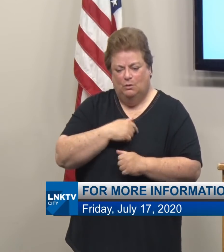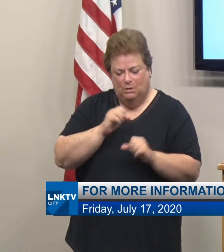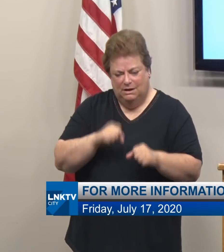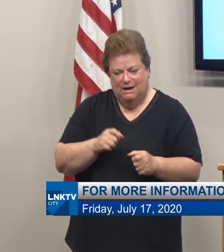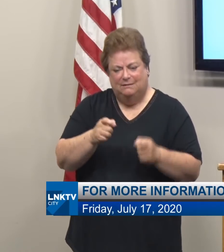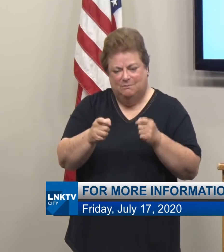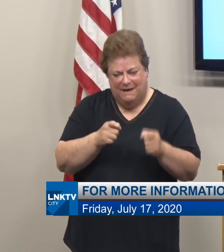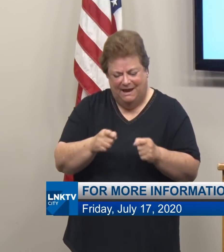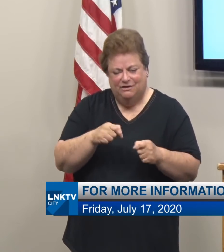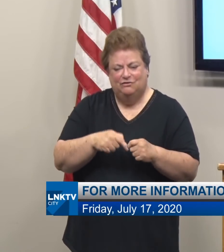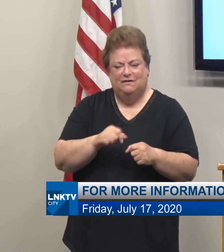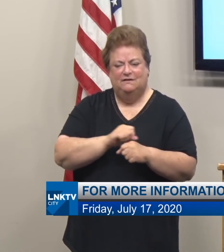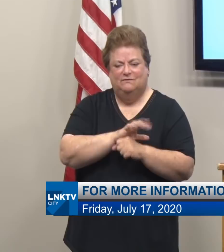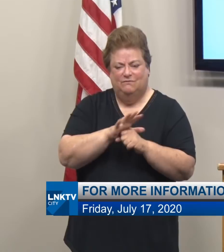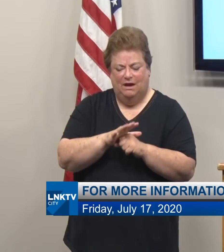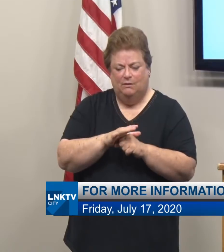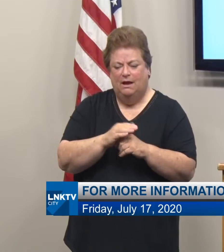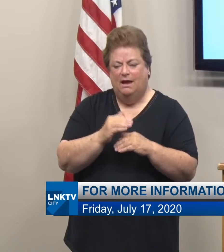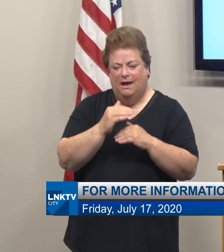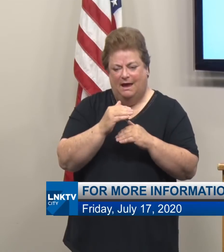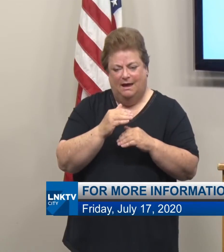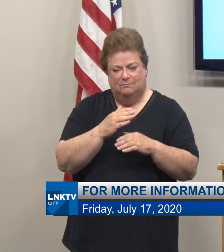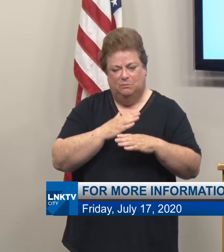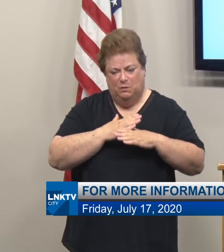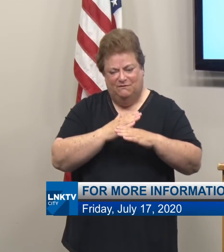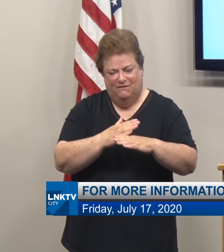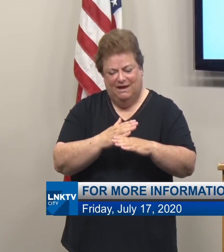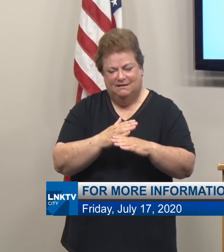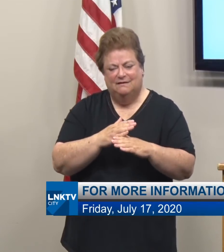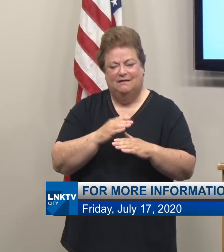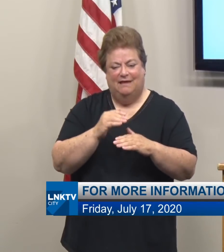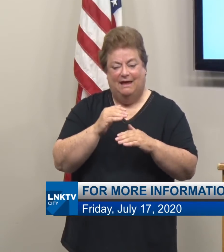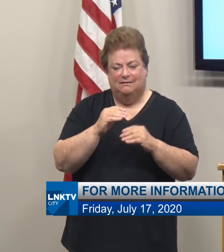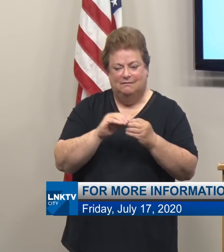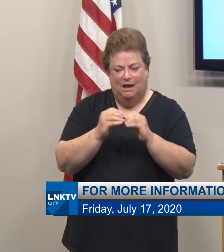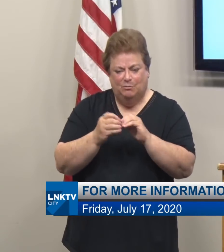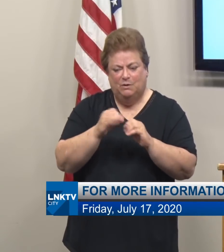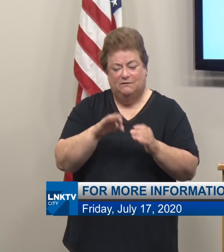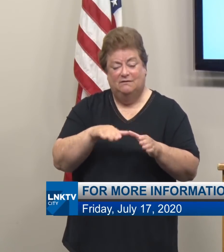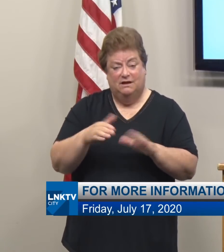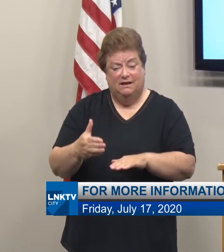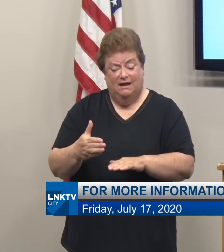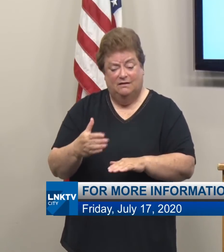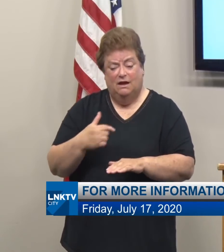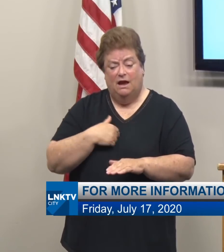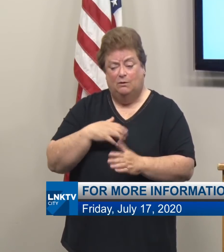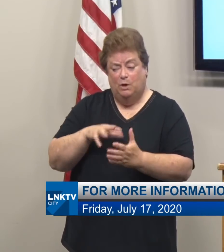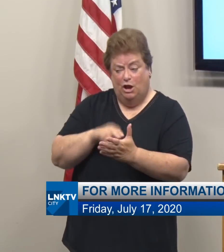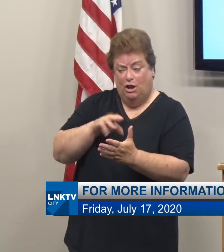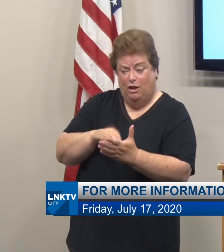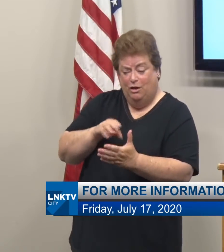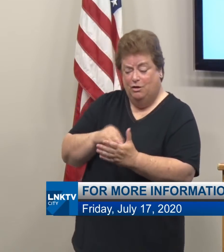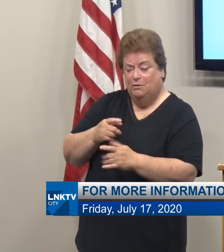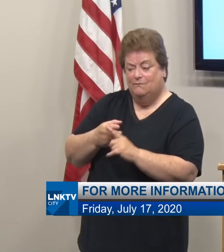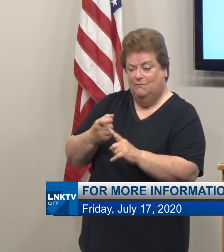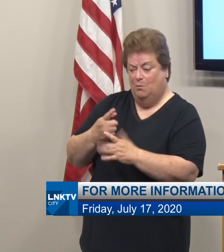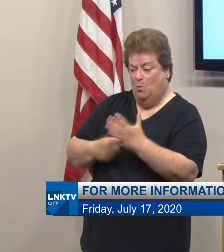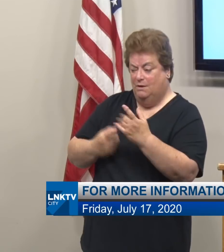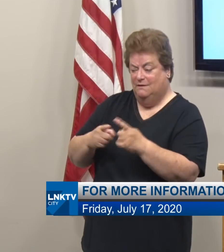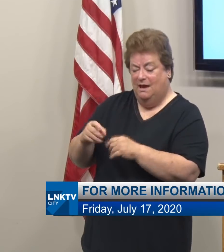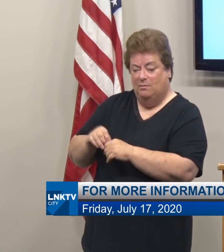this virus and preventing that level of illness and death. And we have the advantage of learning lessons from what has happened in their